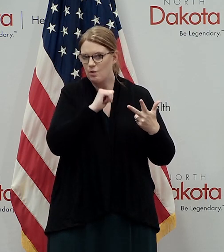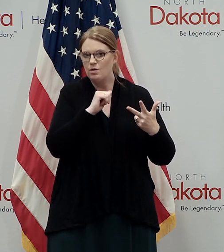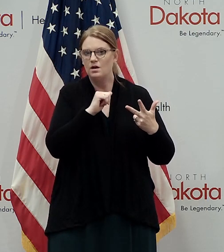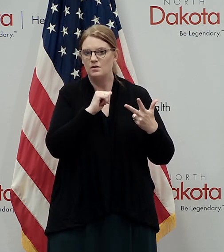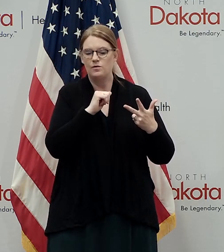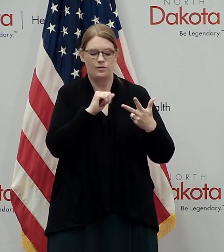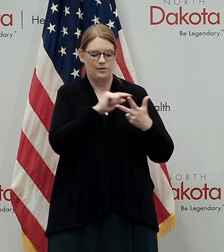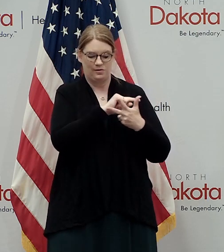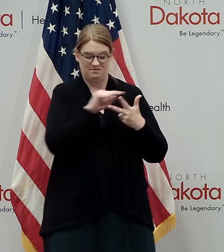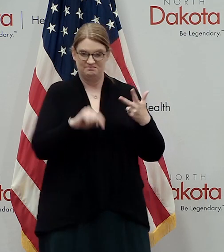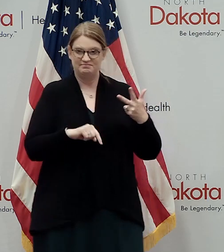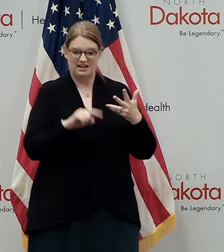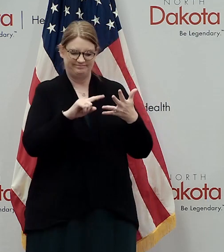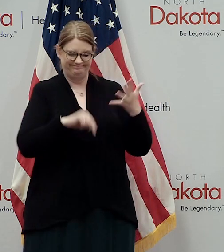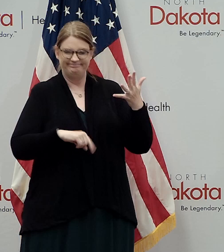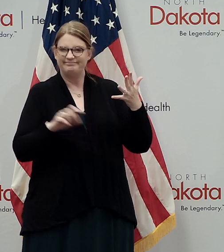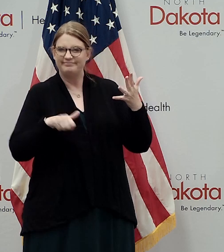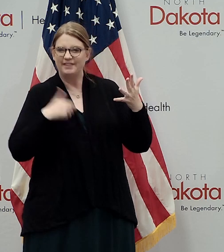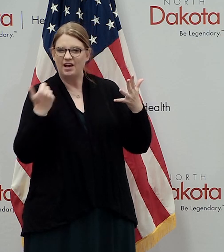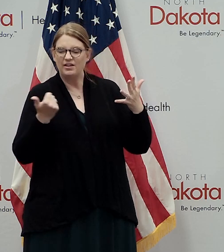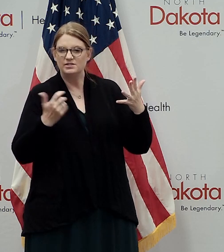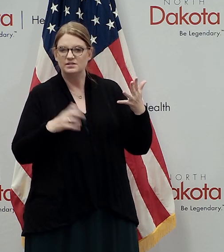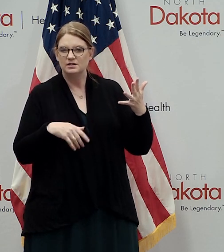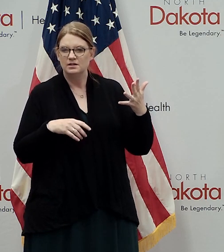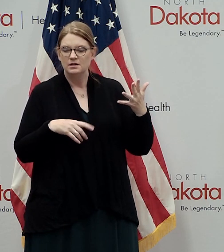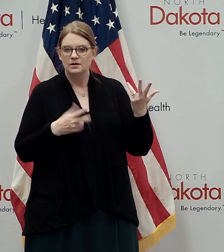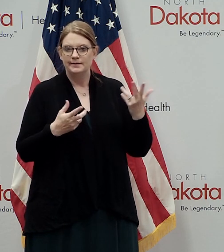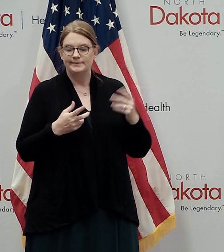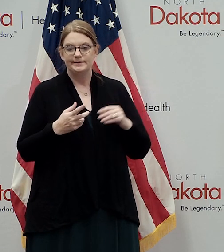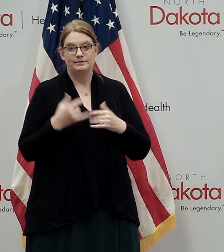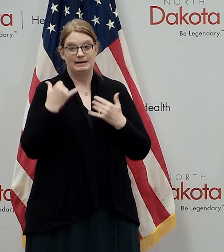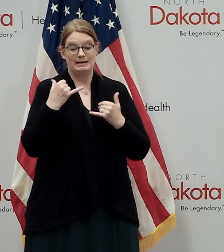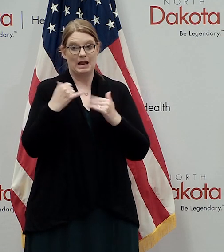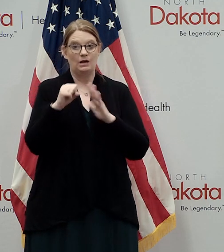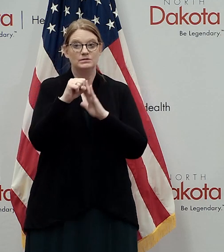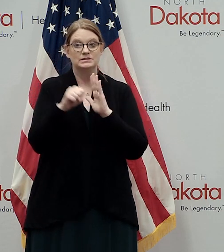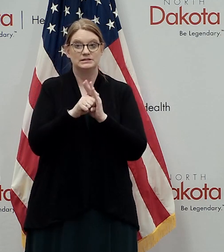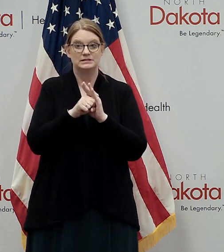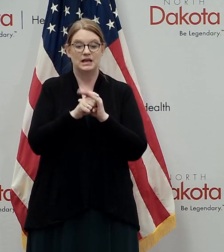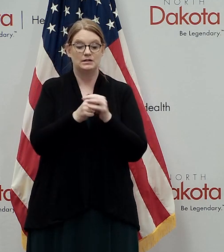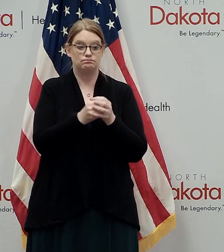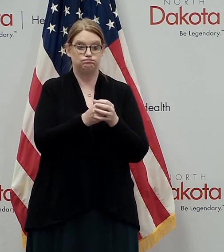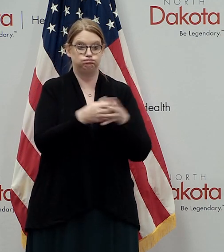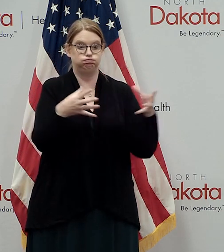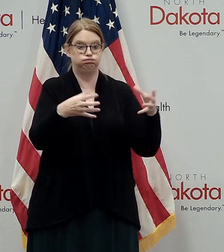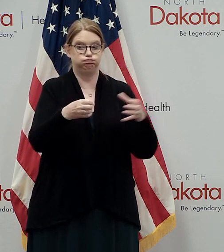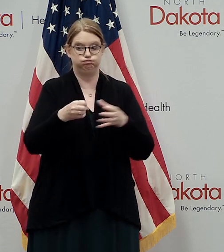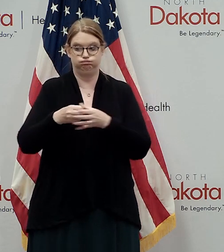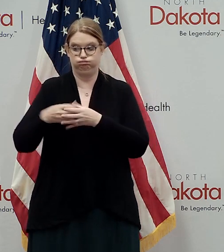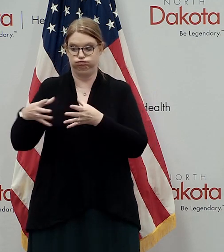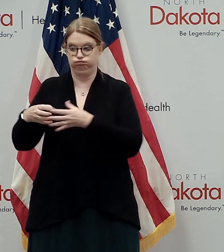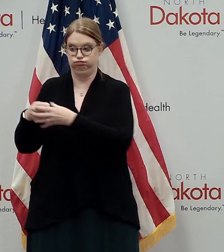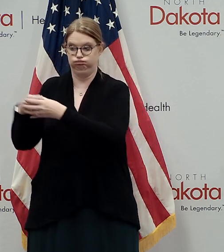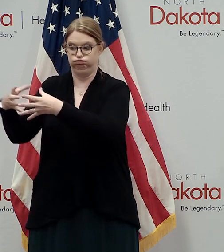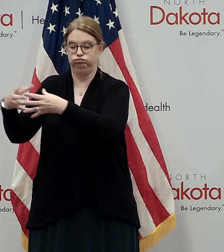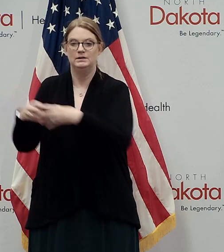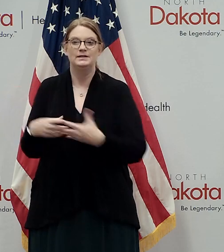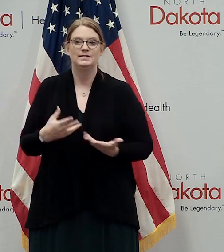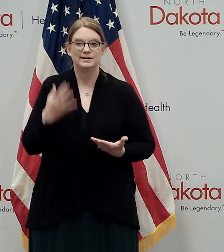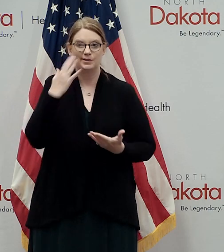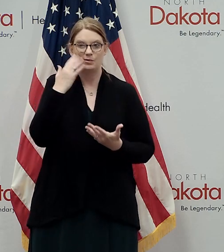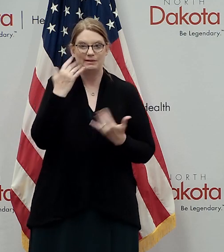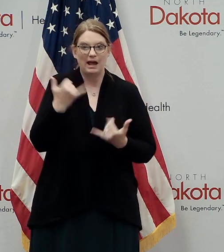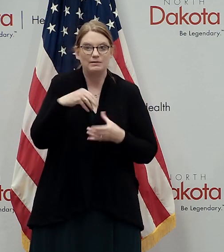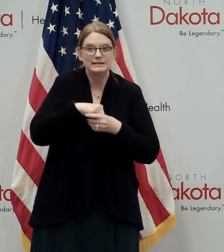others, where we've got the states that are right now very hot. A lot of people inside with air conditioning could be one